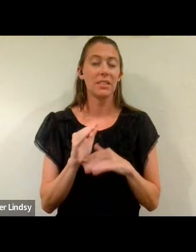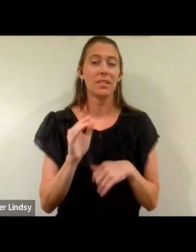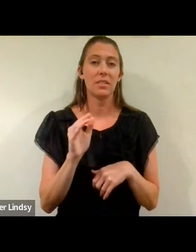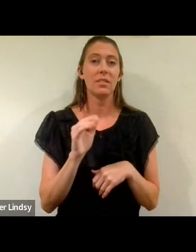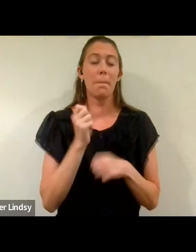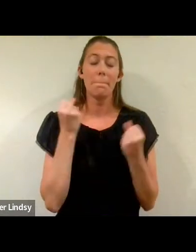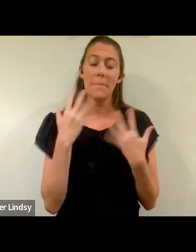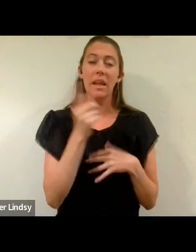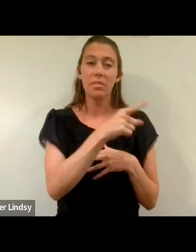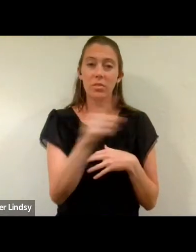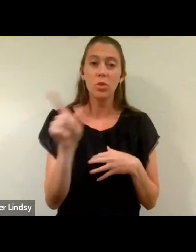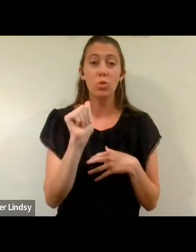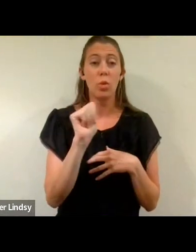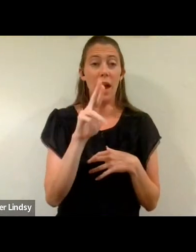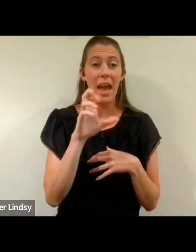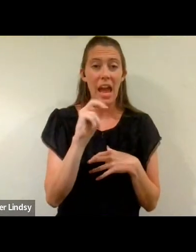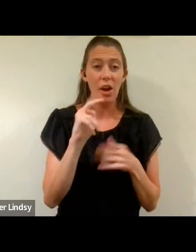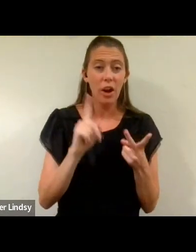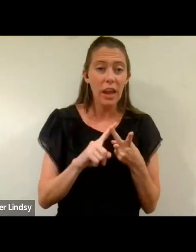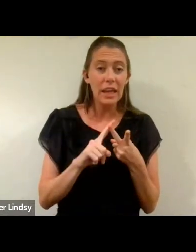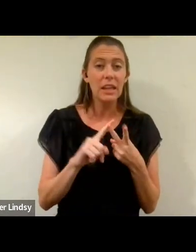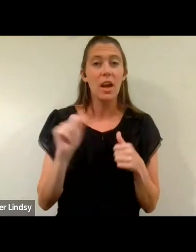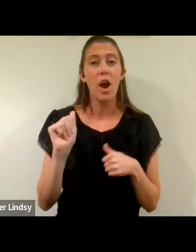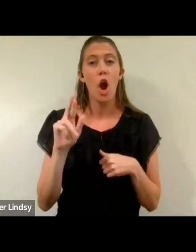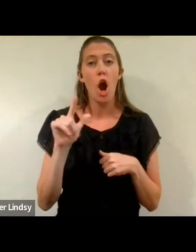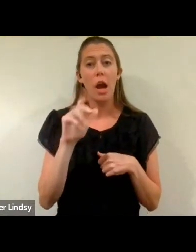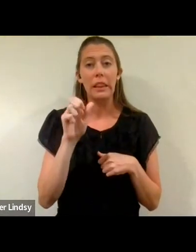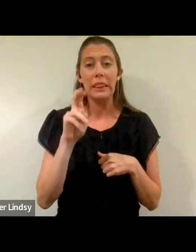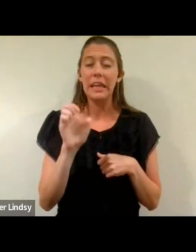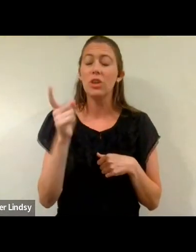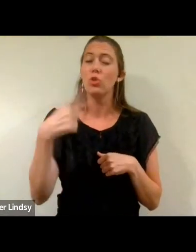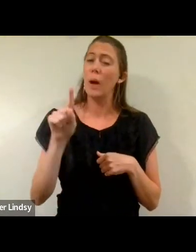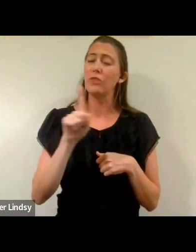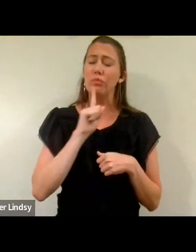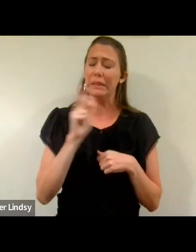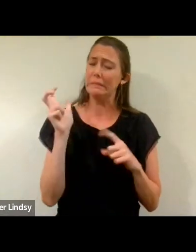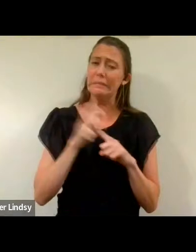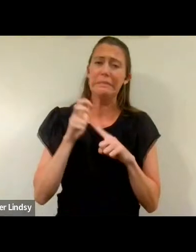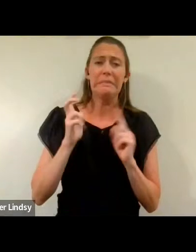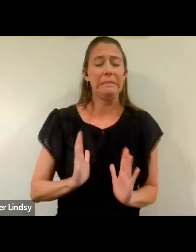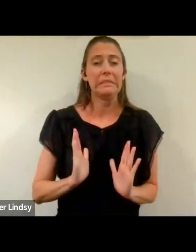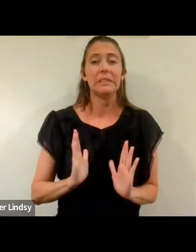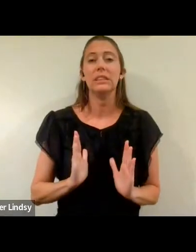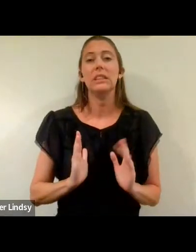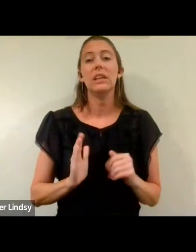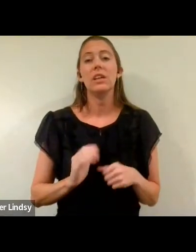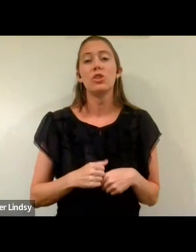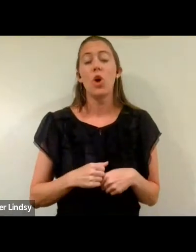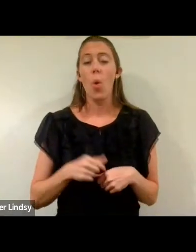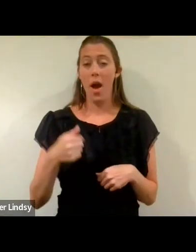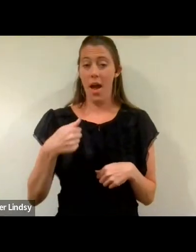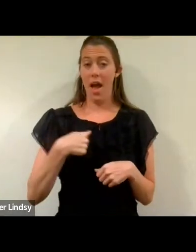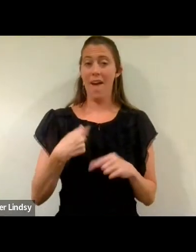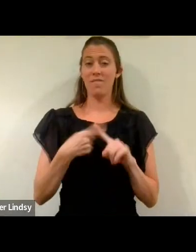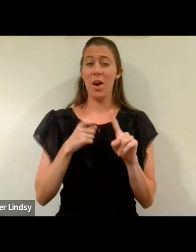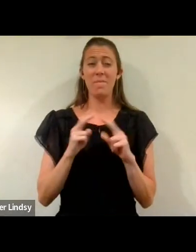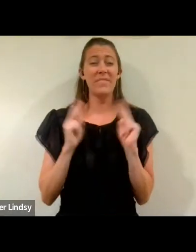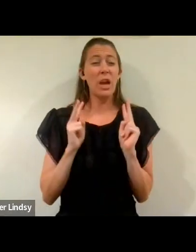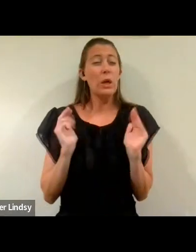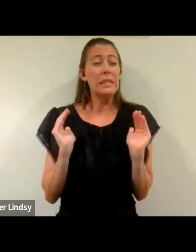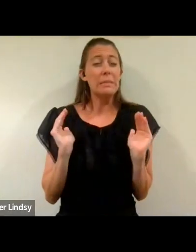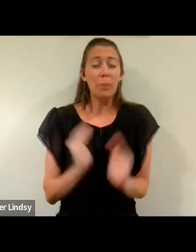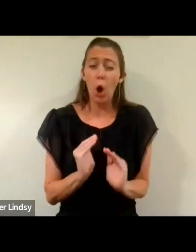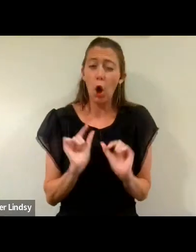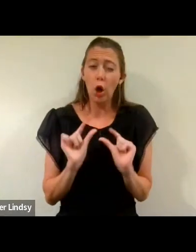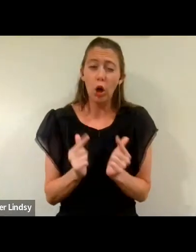and soldiers on the ground. And so coming from a very, very small population and being, you